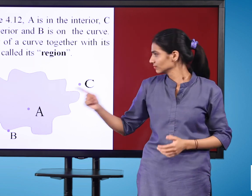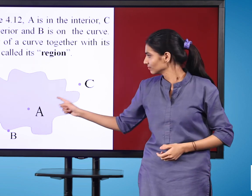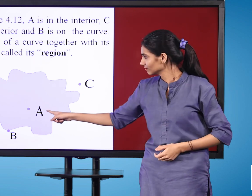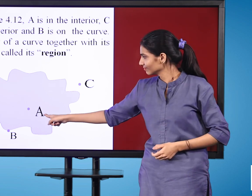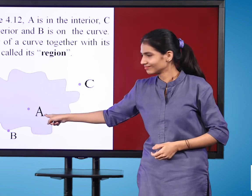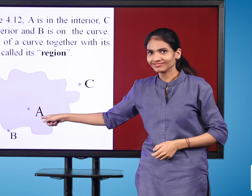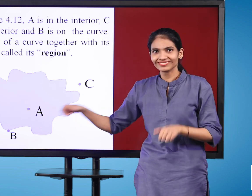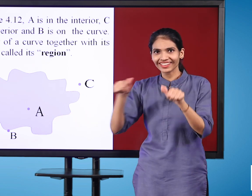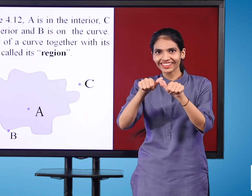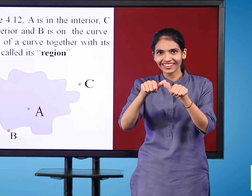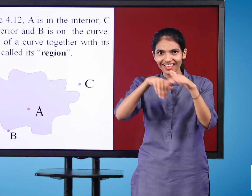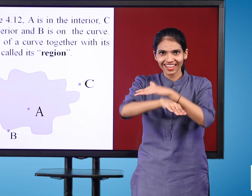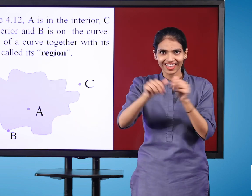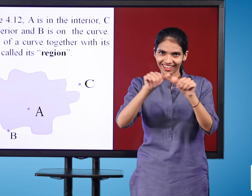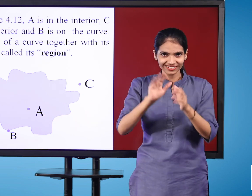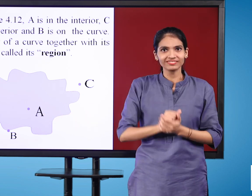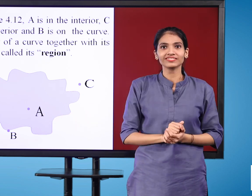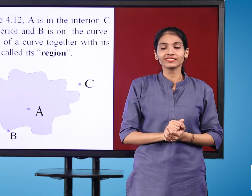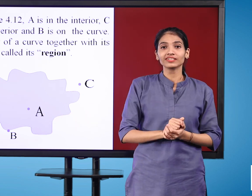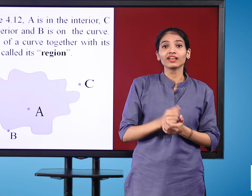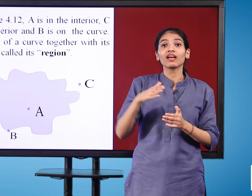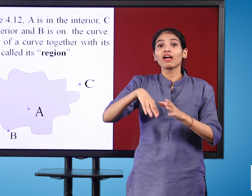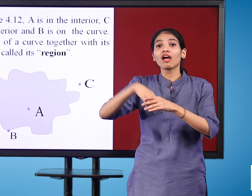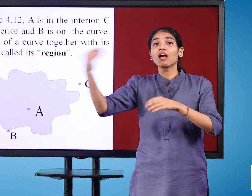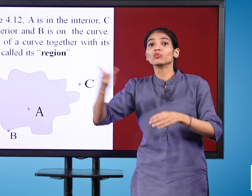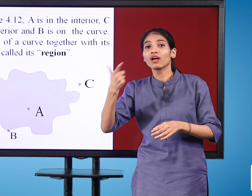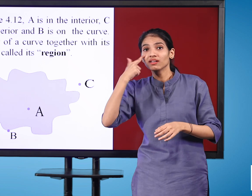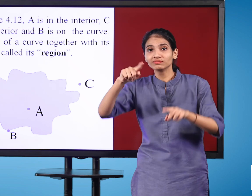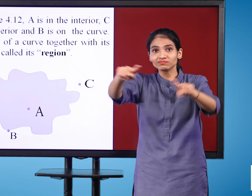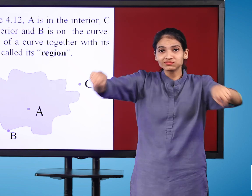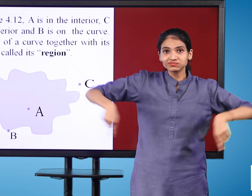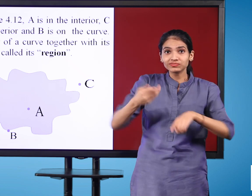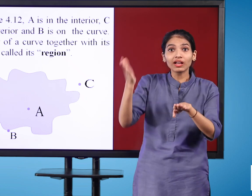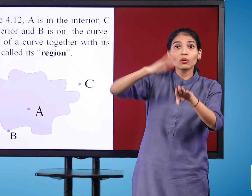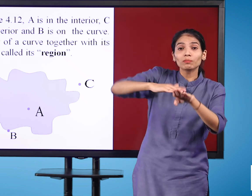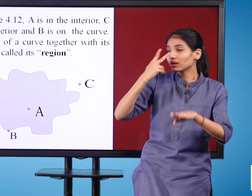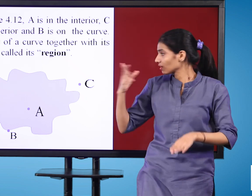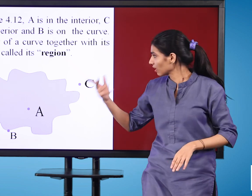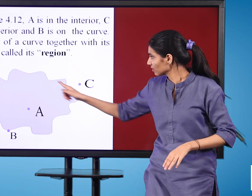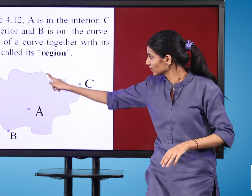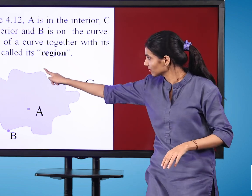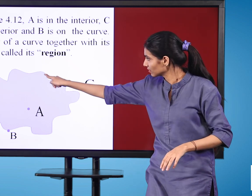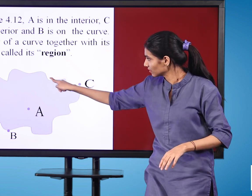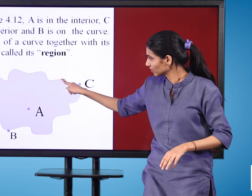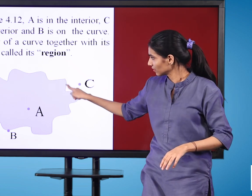A is in the interior, C is in the exterior, and B is on the